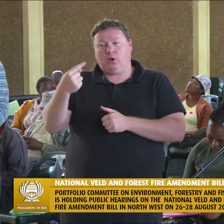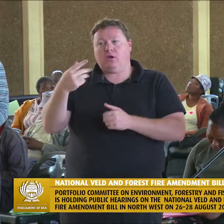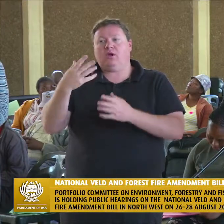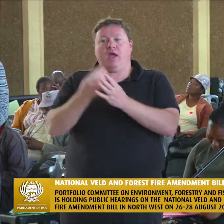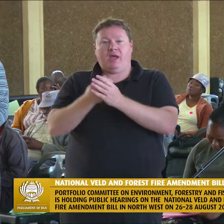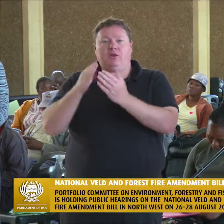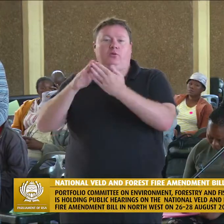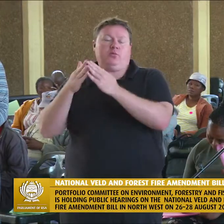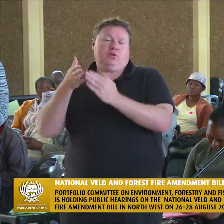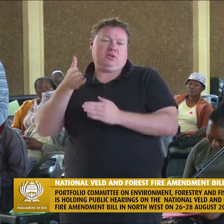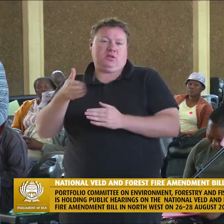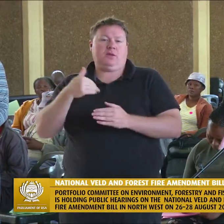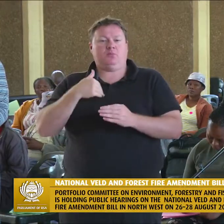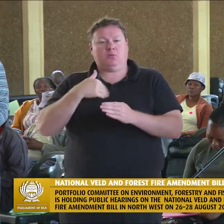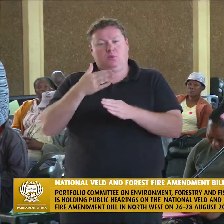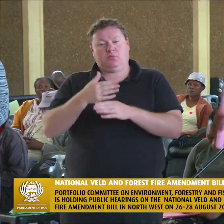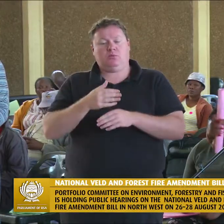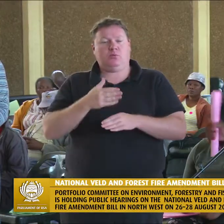and then